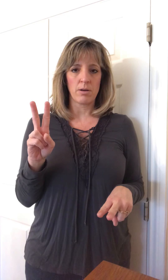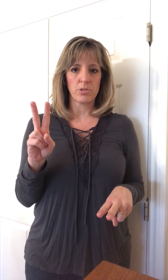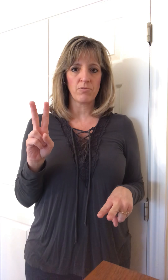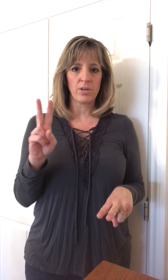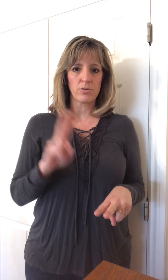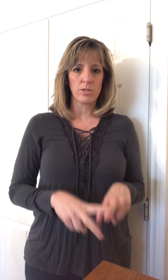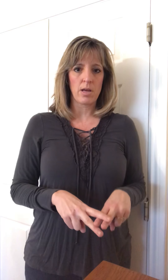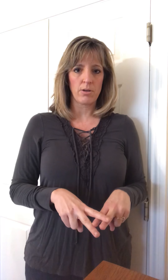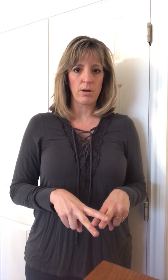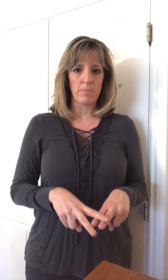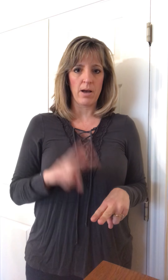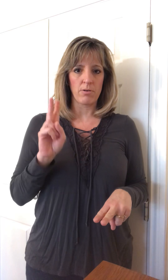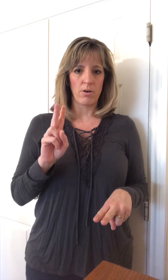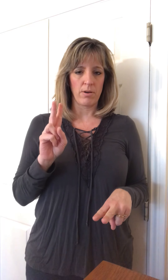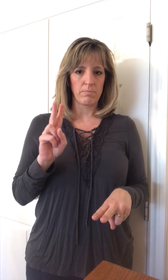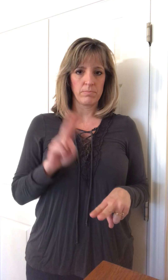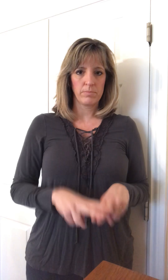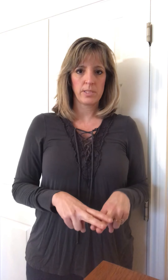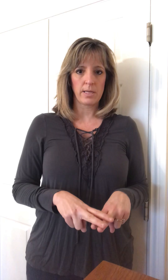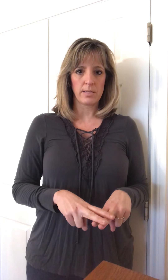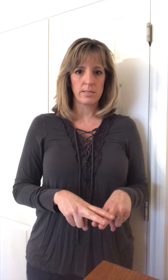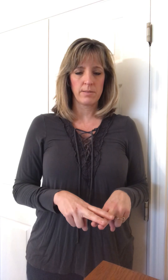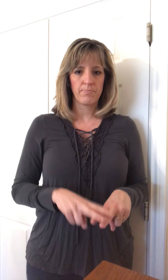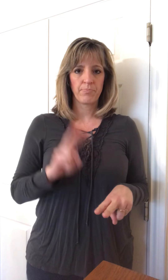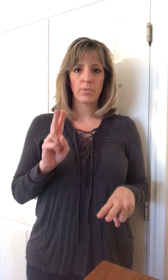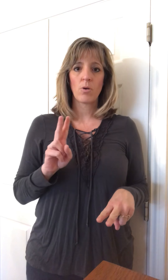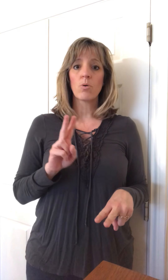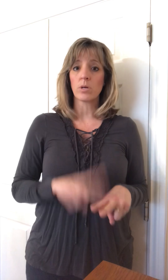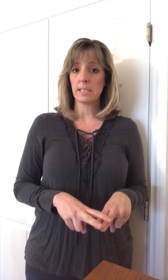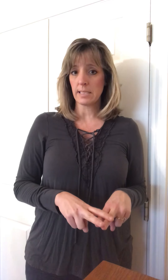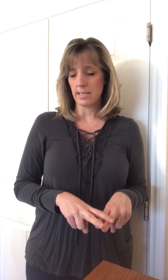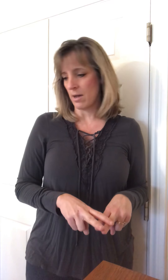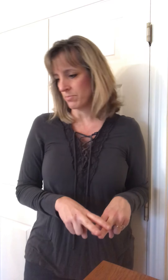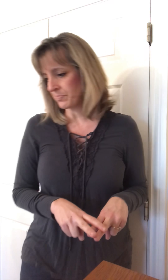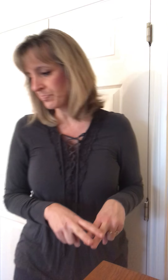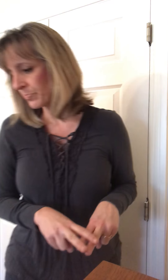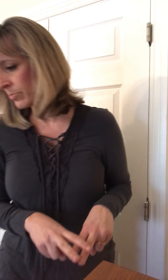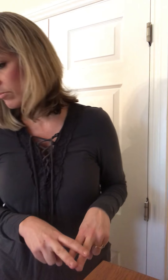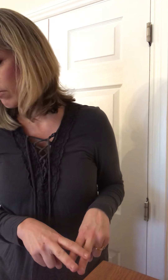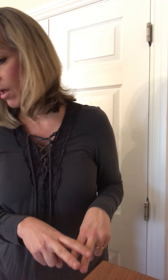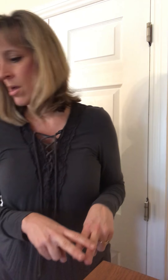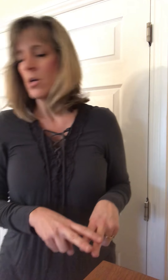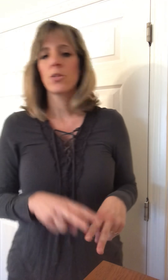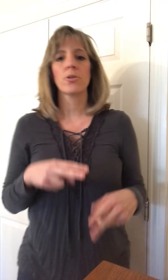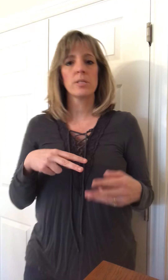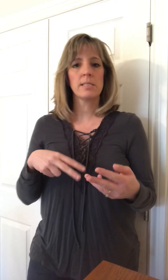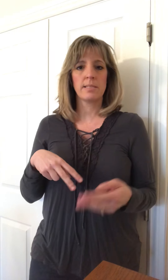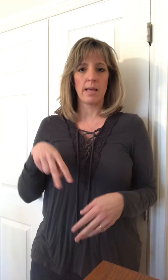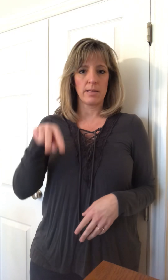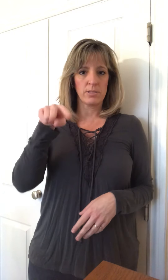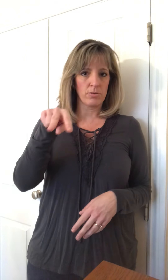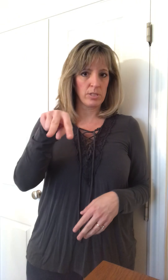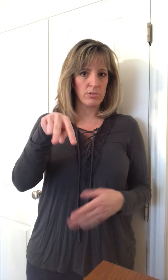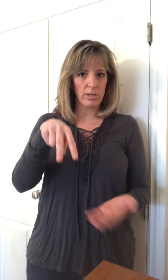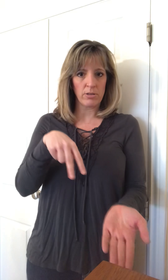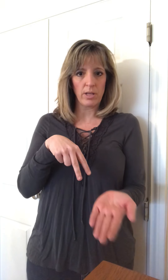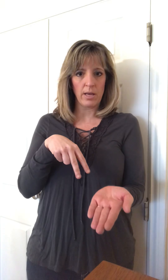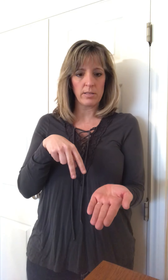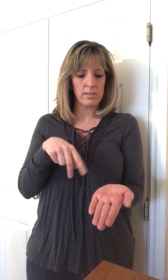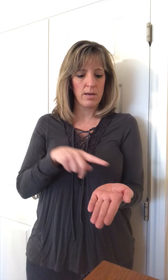2 fingers and you come down on them. Sit or sit down. Third is stand. So these are like your legs.